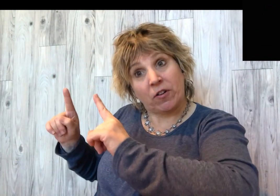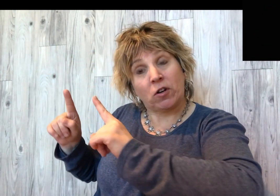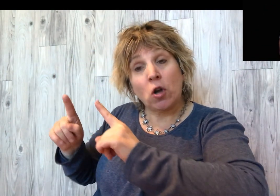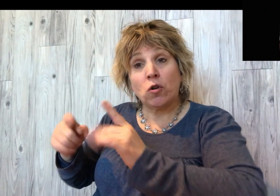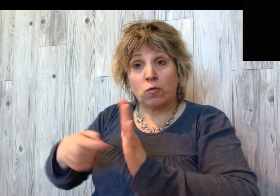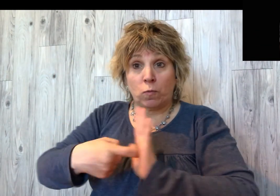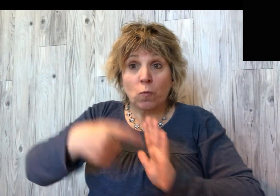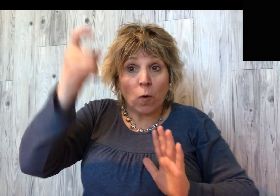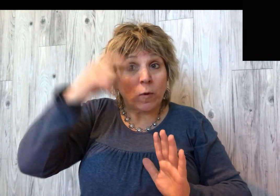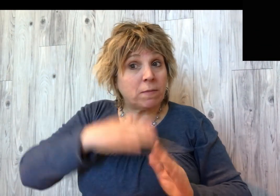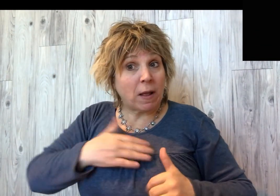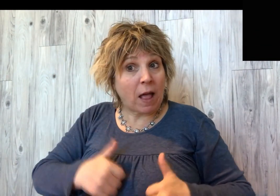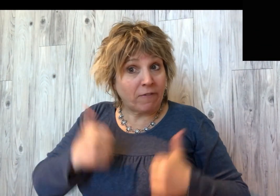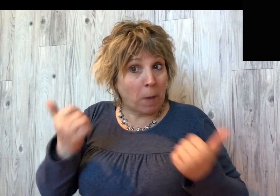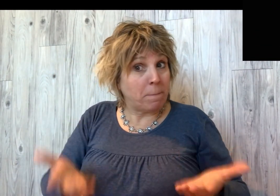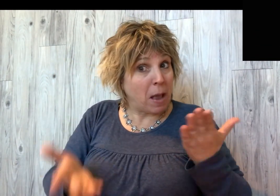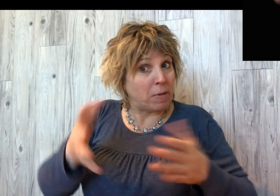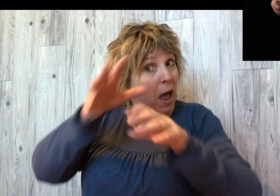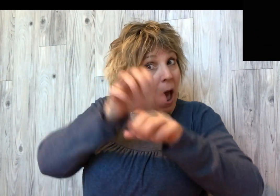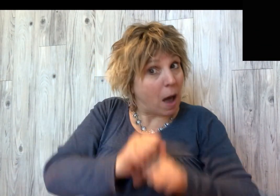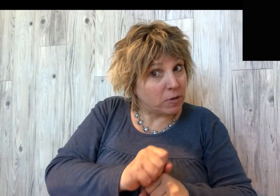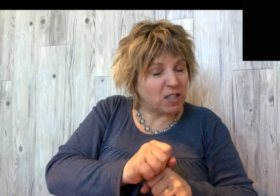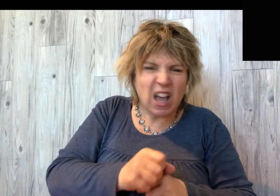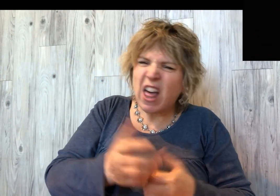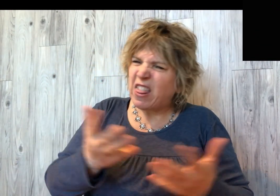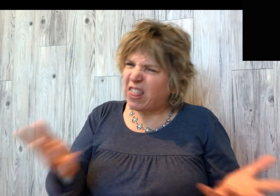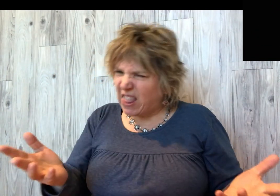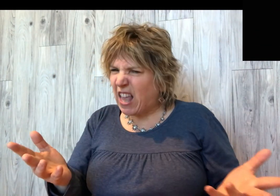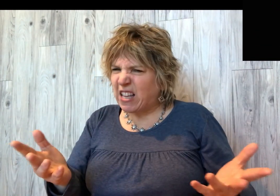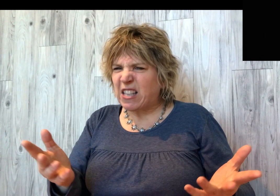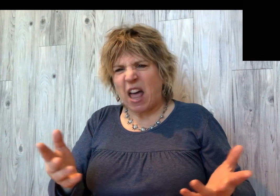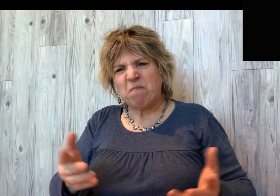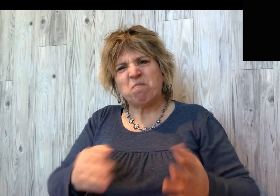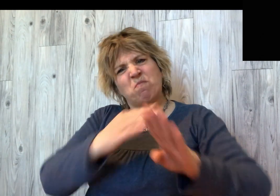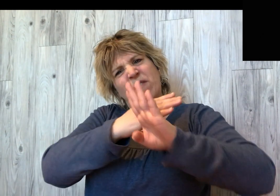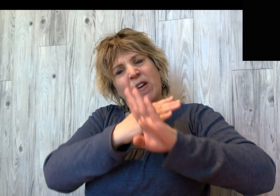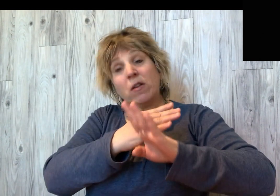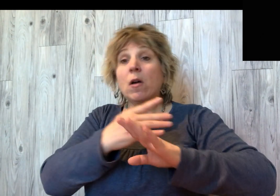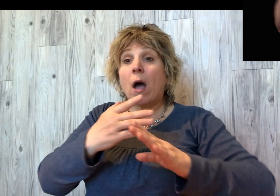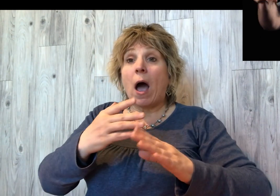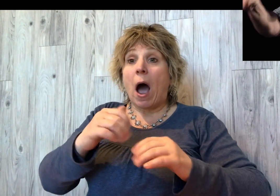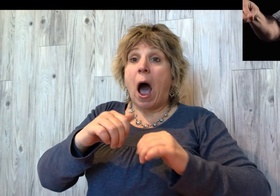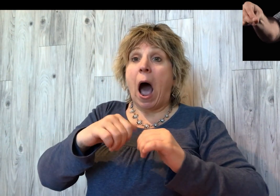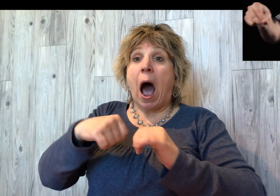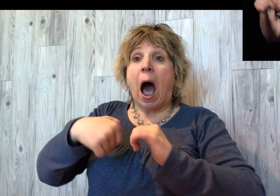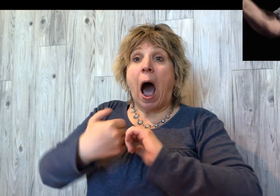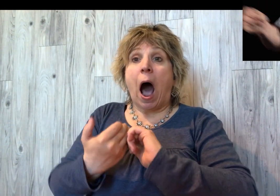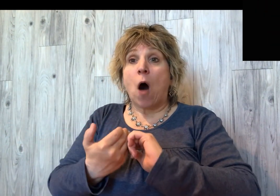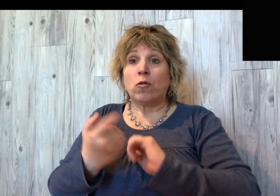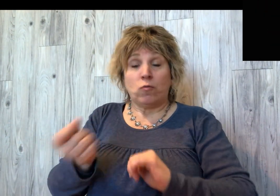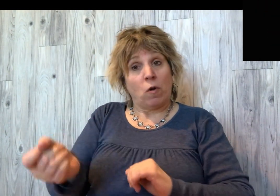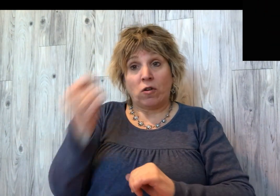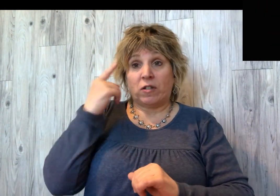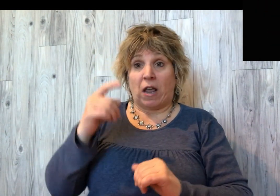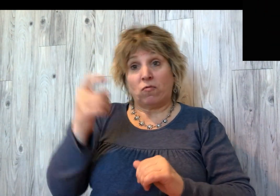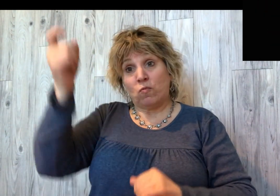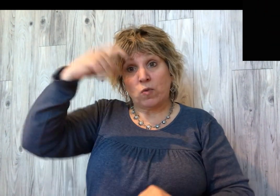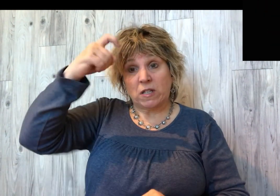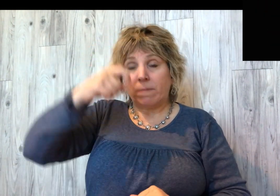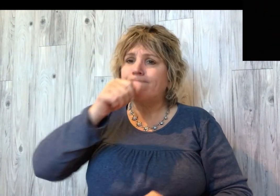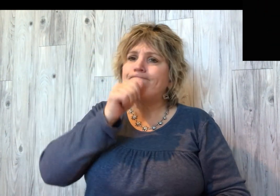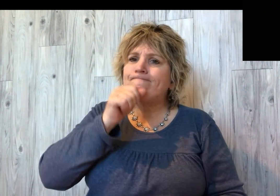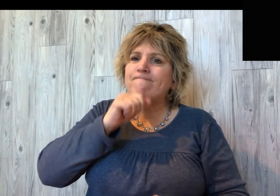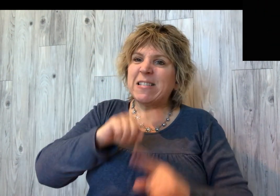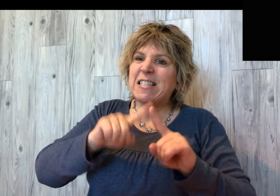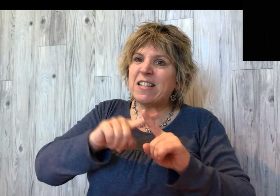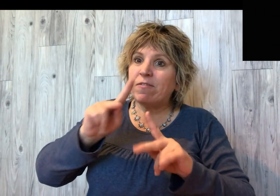to have wisdom in my life. And maybe there's some habits and some things that are holding you back in the way you relate to wisdom, the way you deal